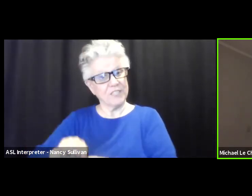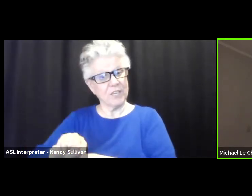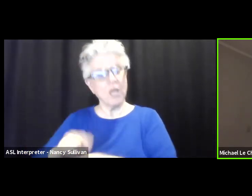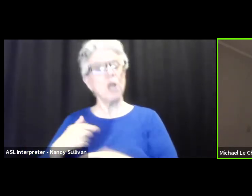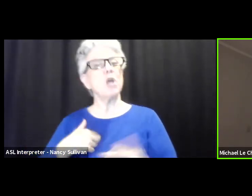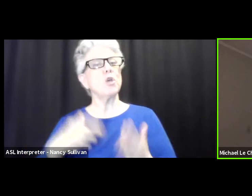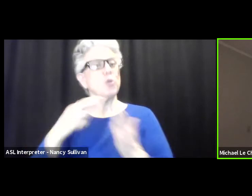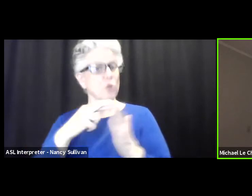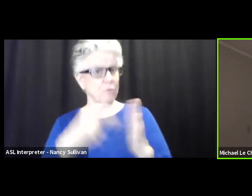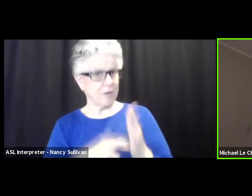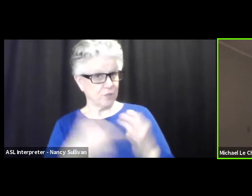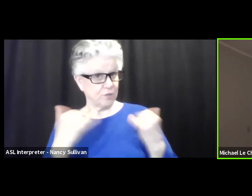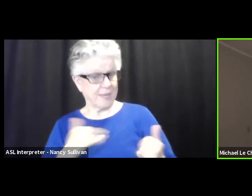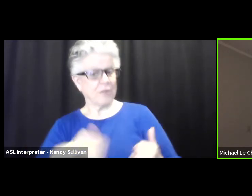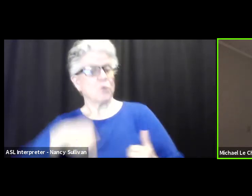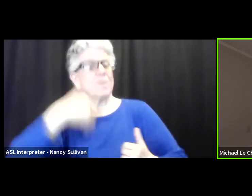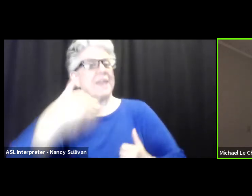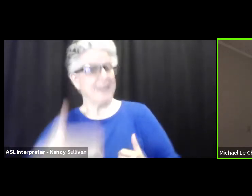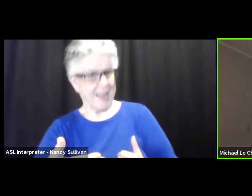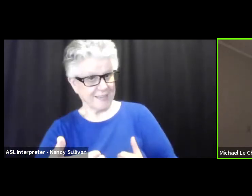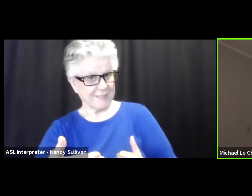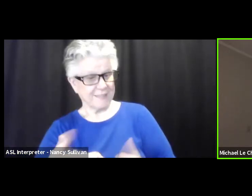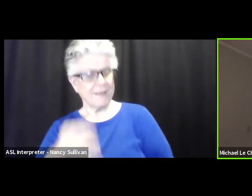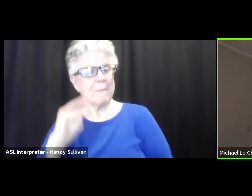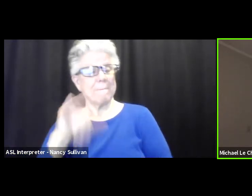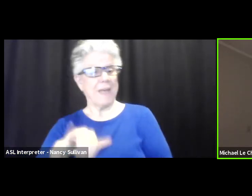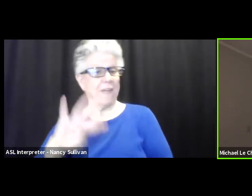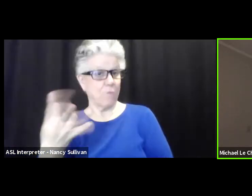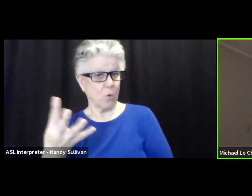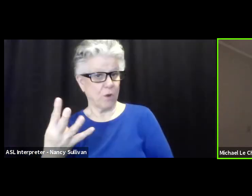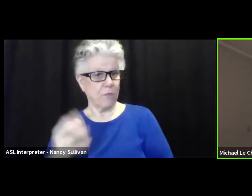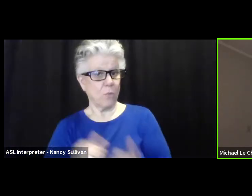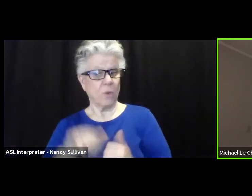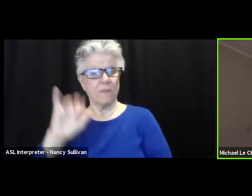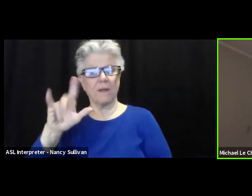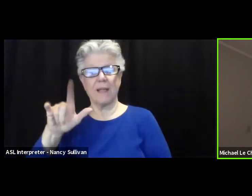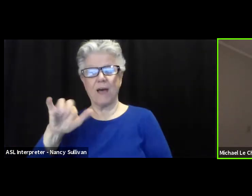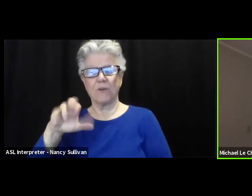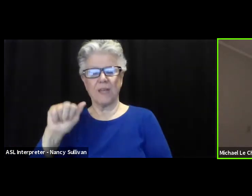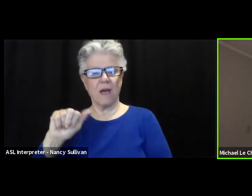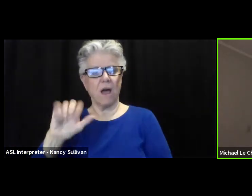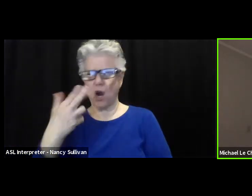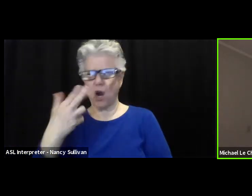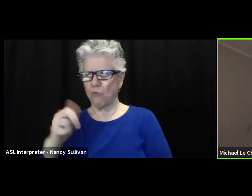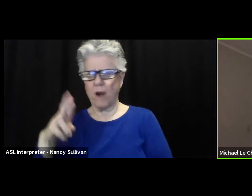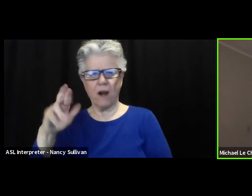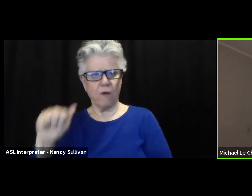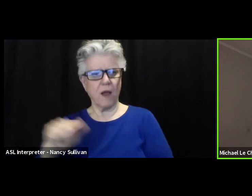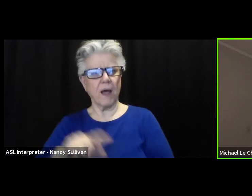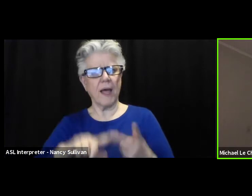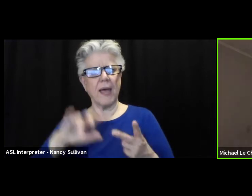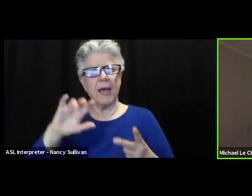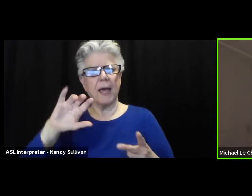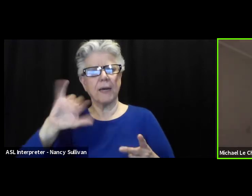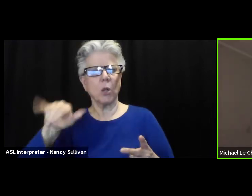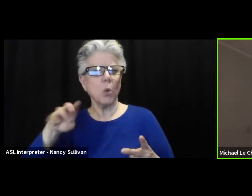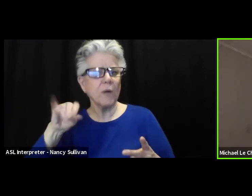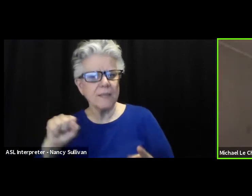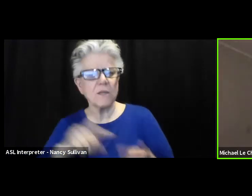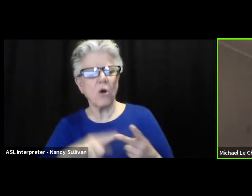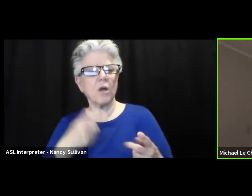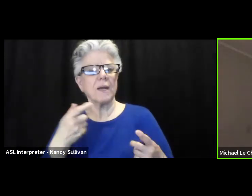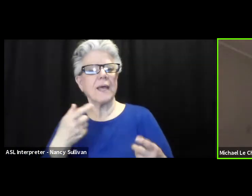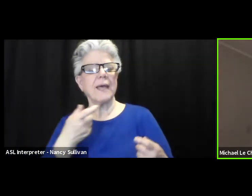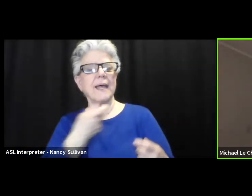this Hispanic theological series on May 4th with Claudia Herrera and Jose Matos Alfon on Latino youth